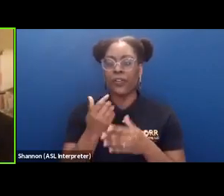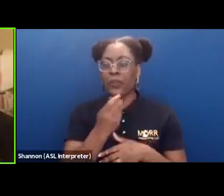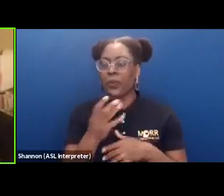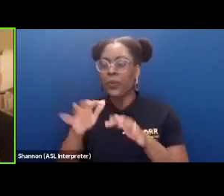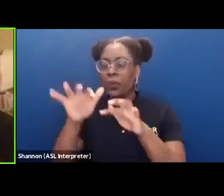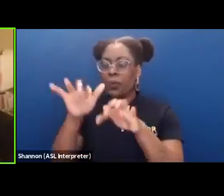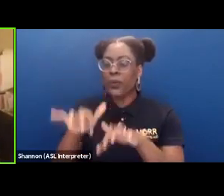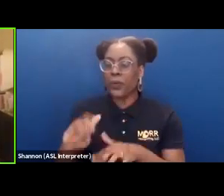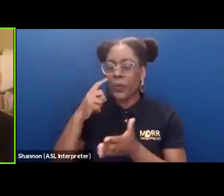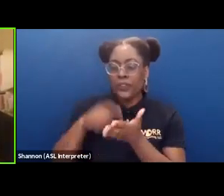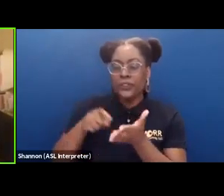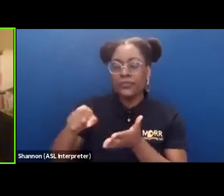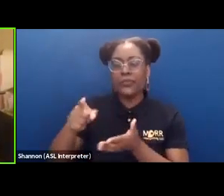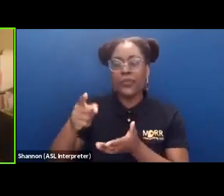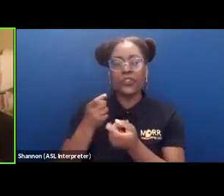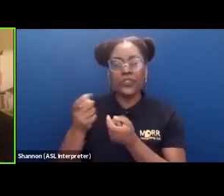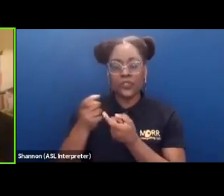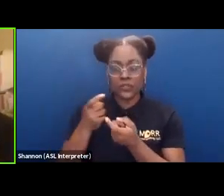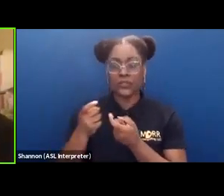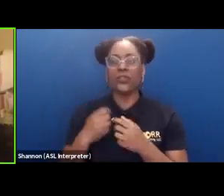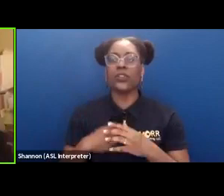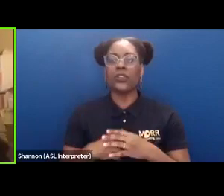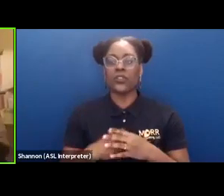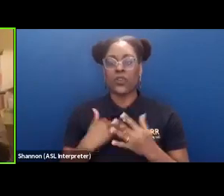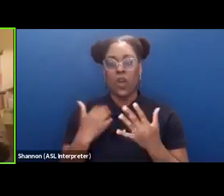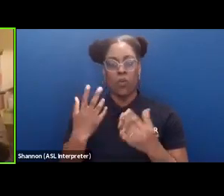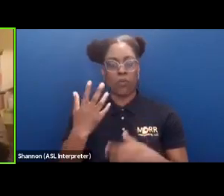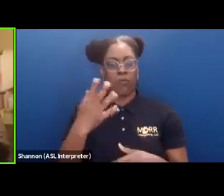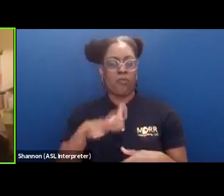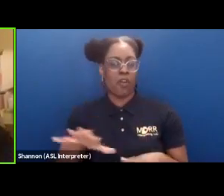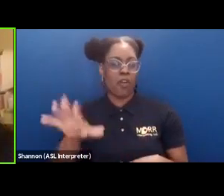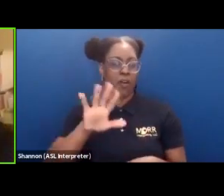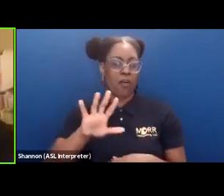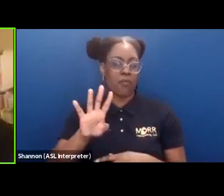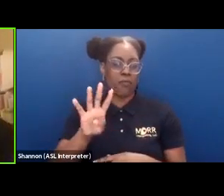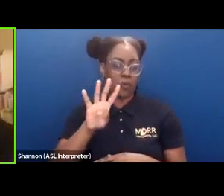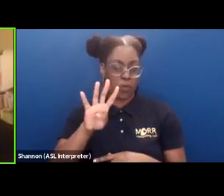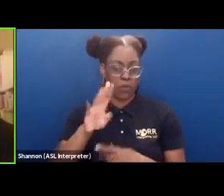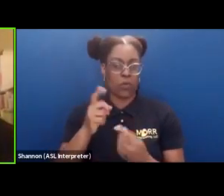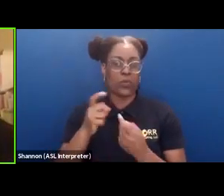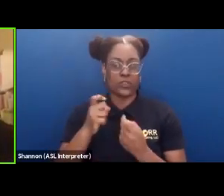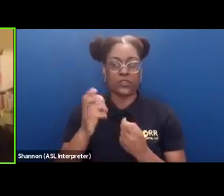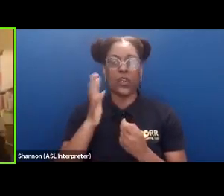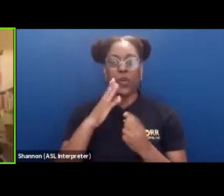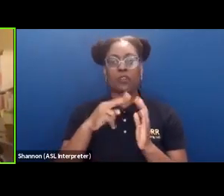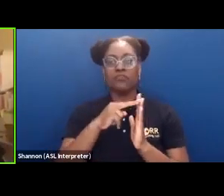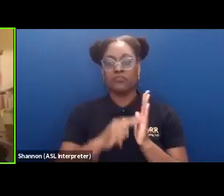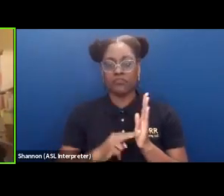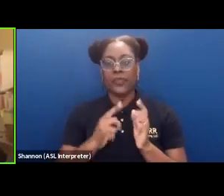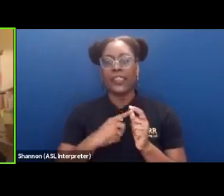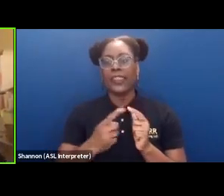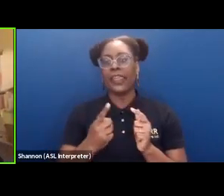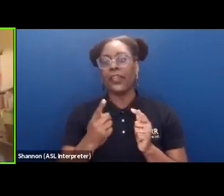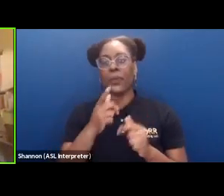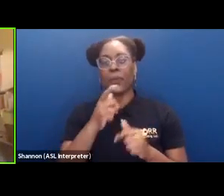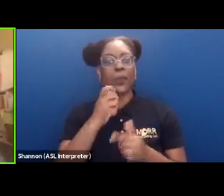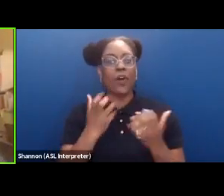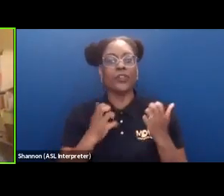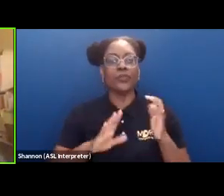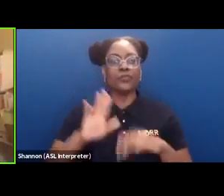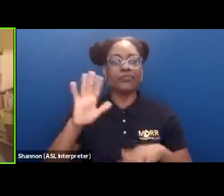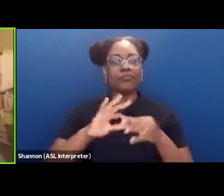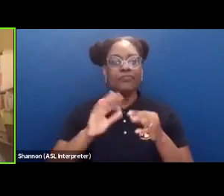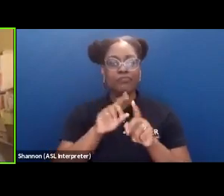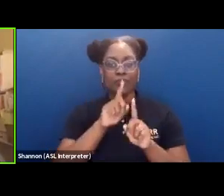I'm going to do is read about 4 of them, and then whoever wants to respond can respond. I ask that you keep it as brief as